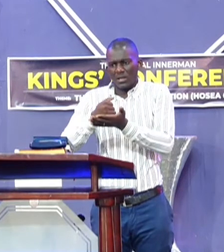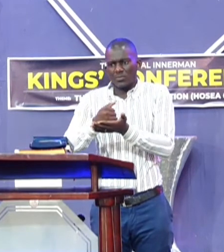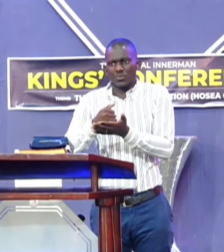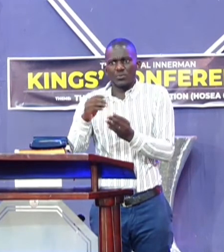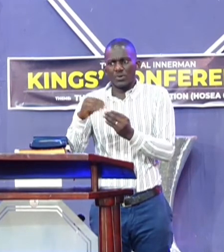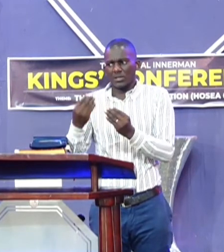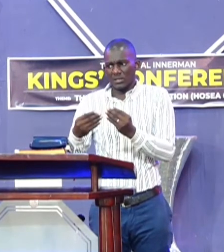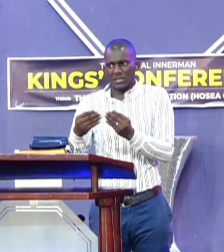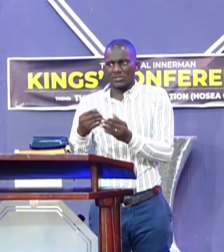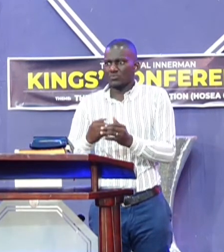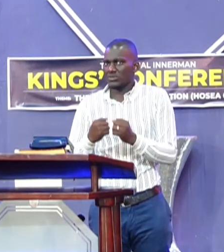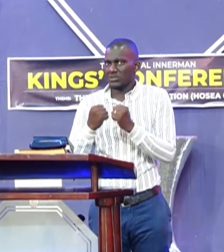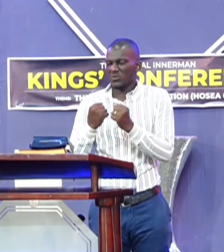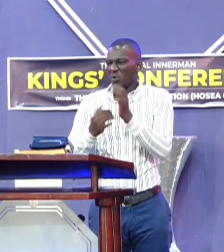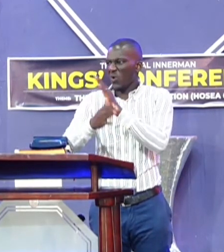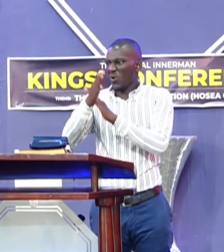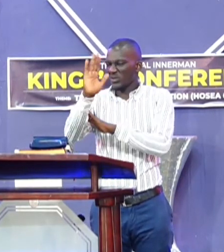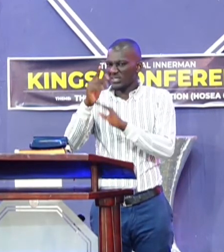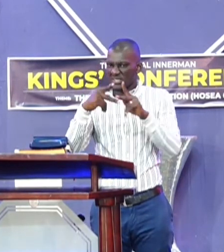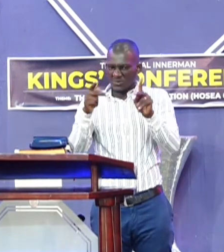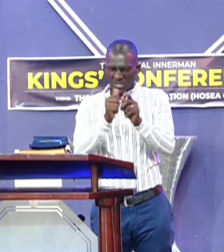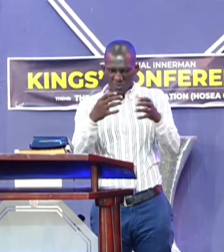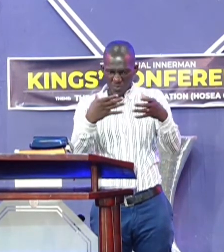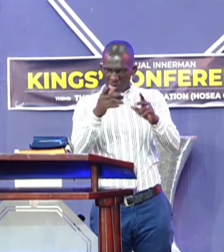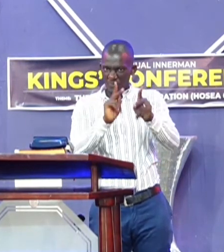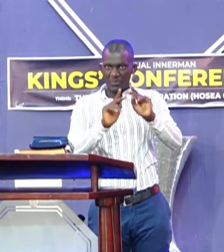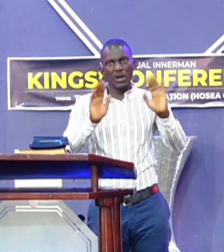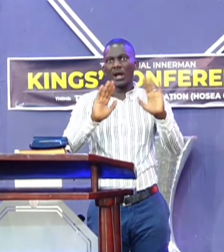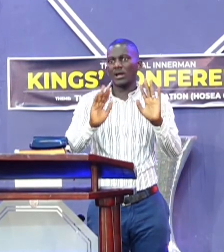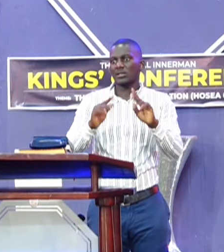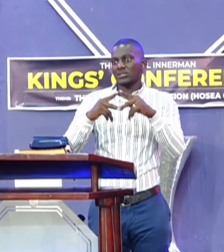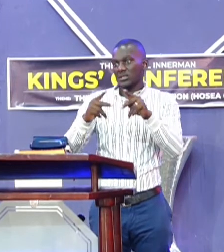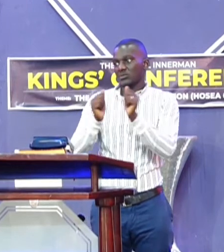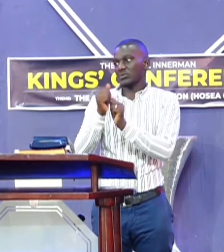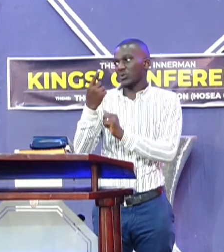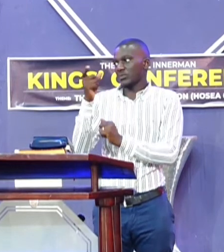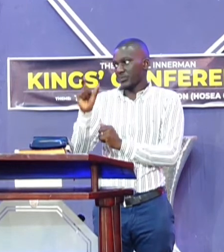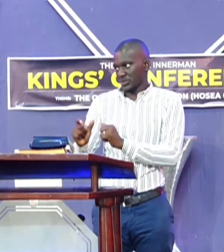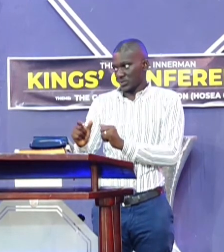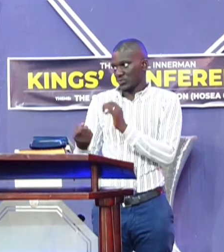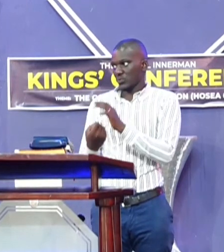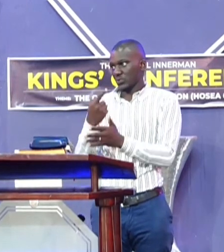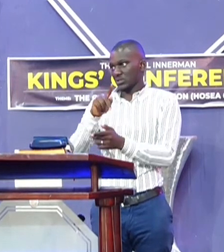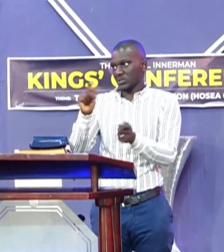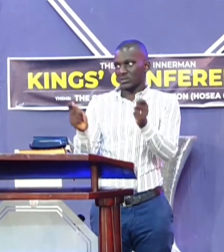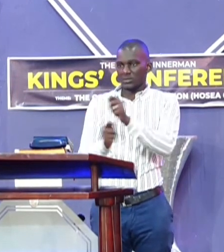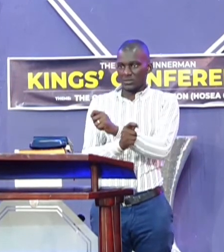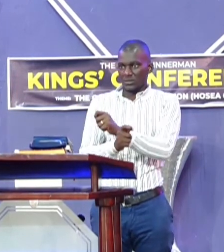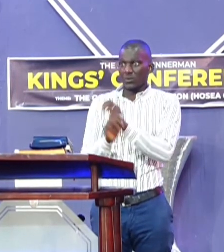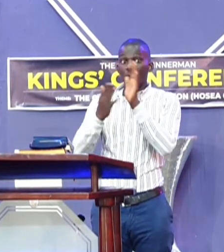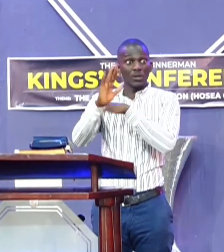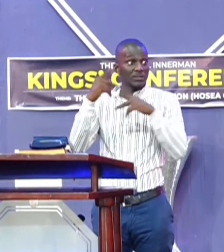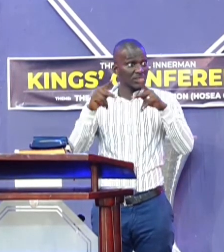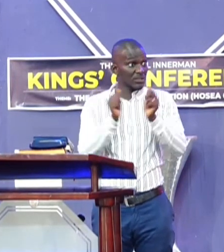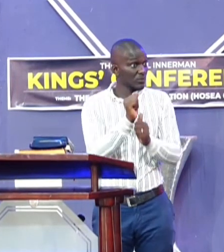establish your brothers. The Lord does not begin with men. He begins with one person to bring a change.